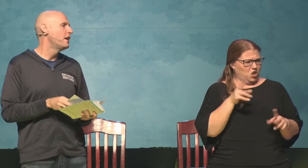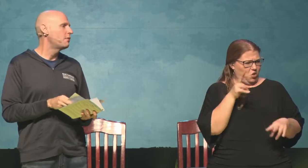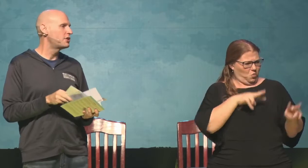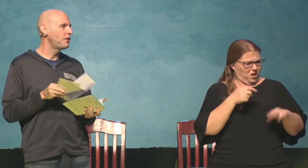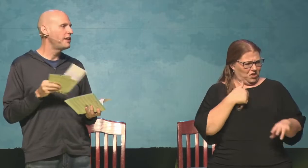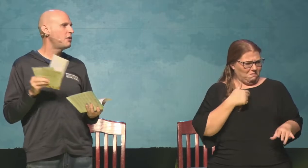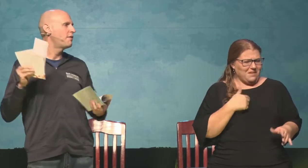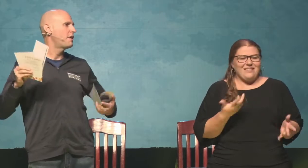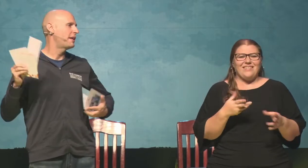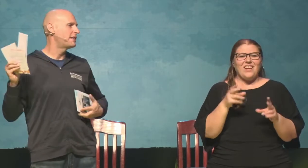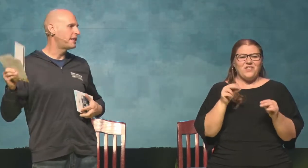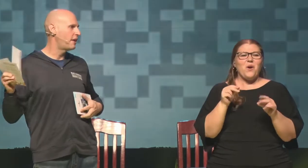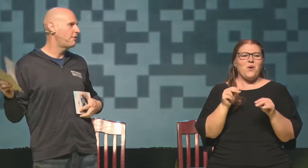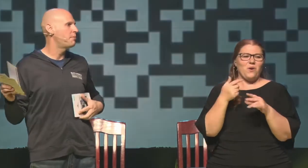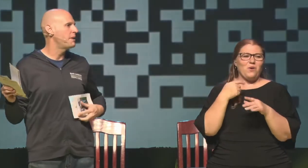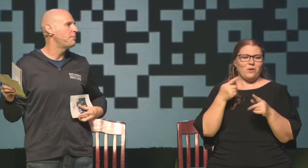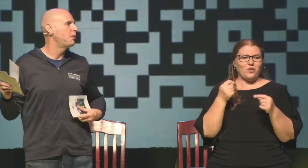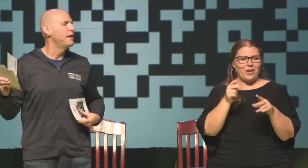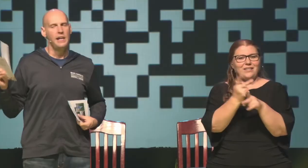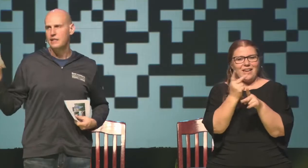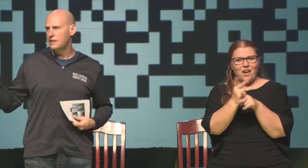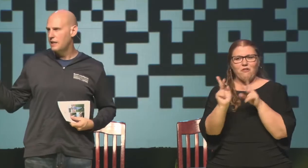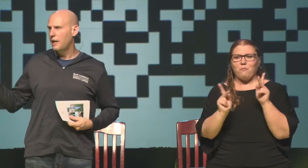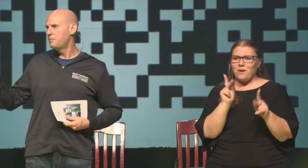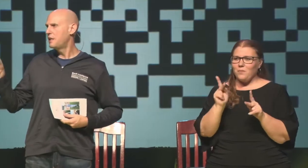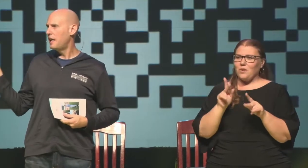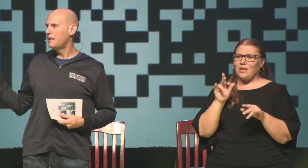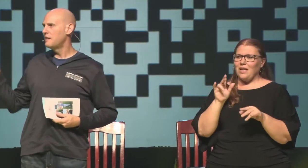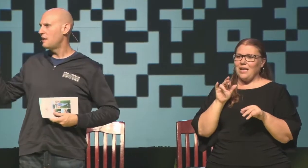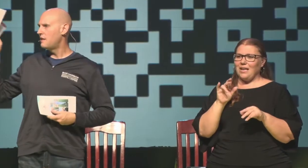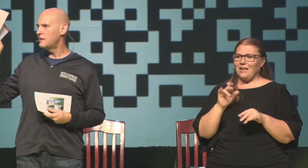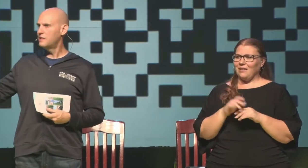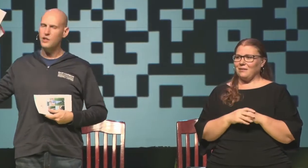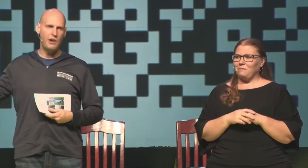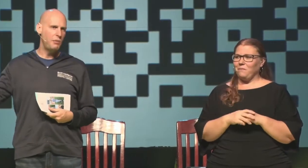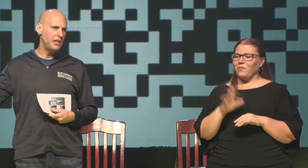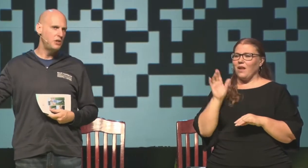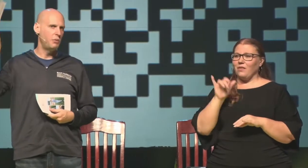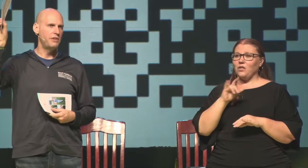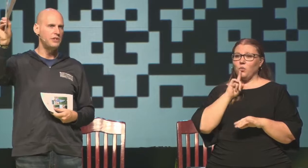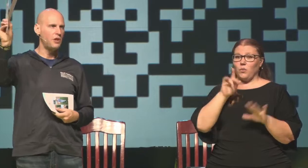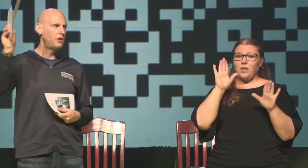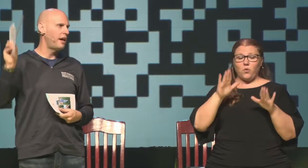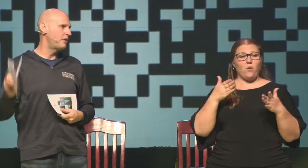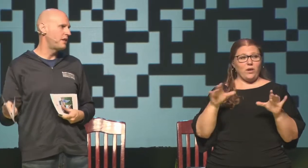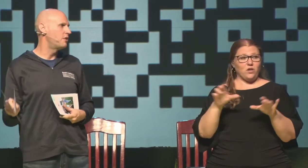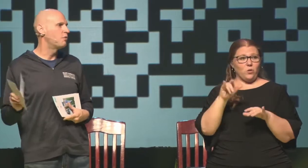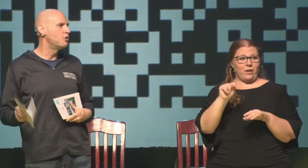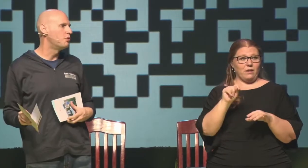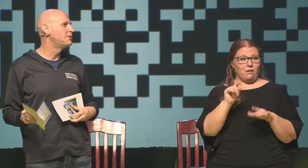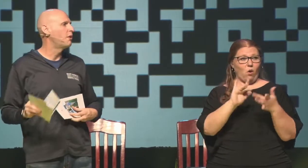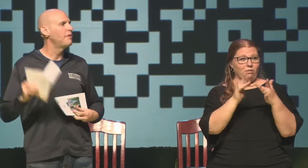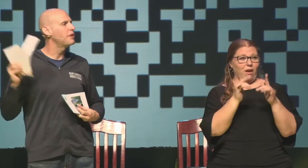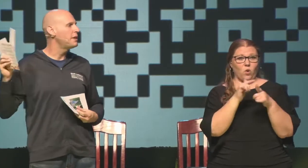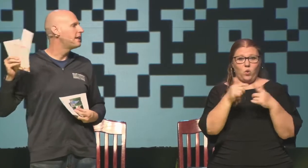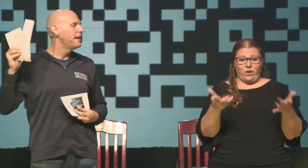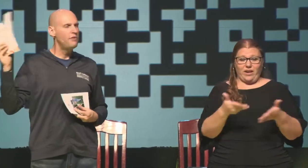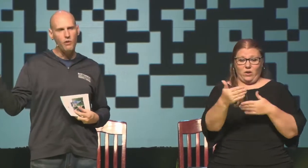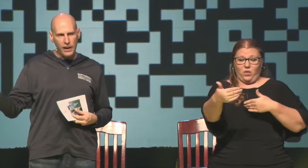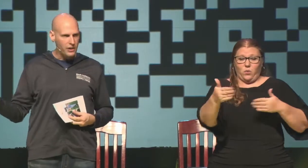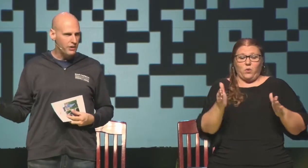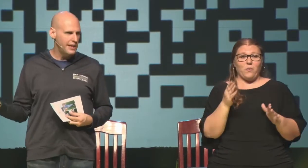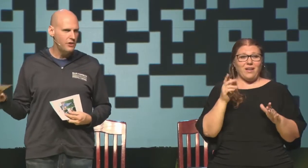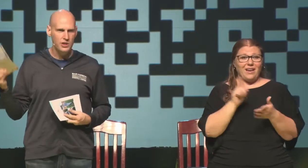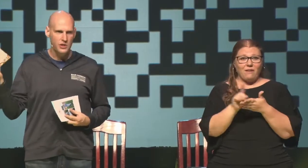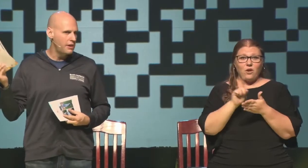not. We're just trying to do our very best to care for people and to stay up to date. And this is a great way to do it, whether it's online or in the room. So every week, if